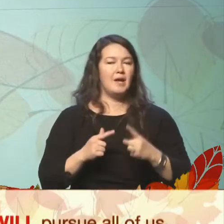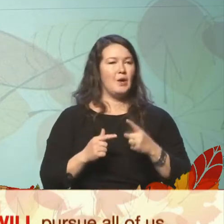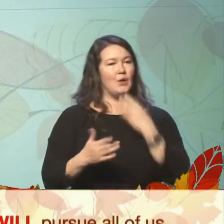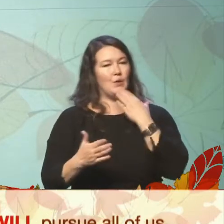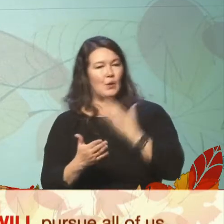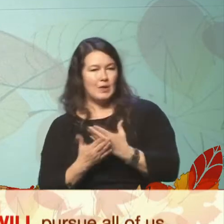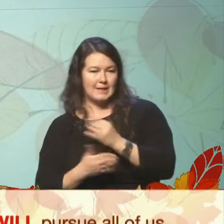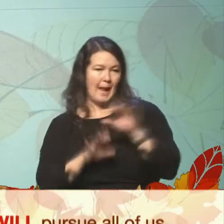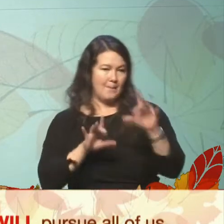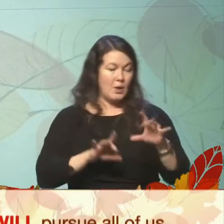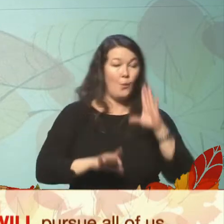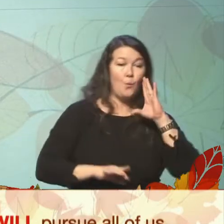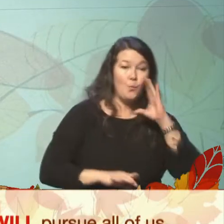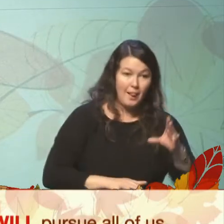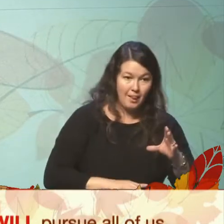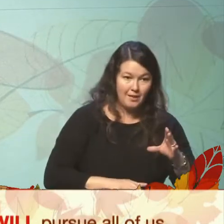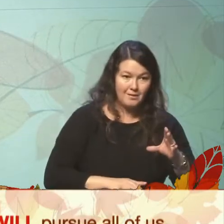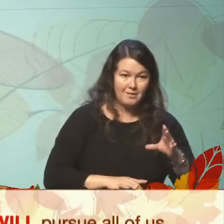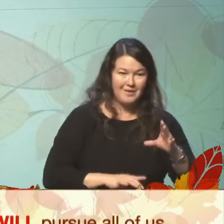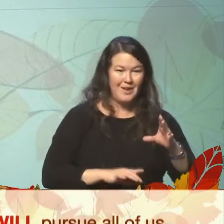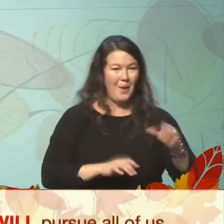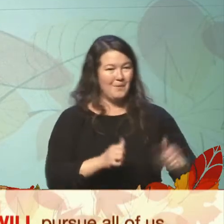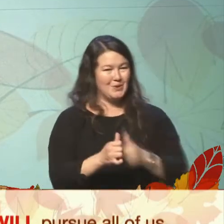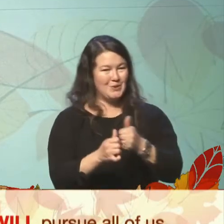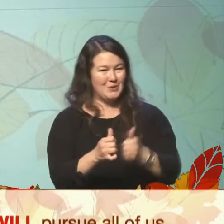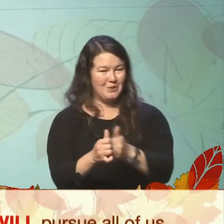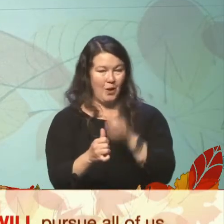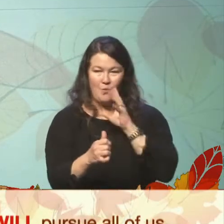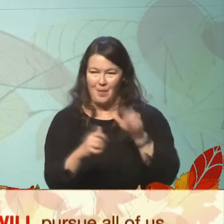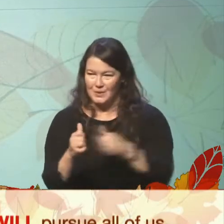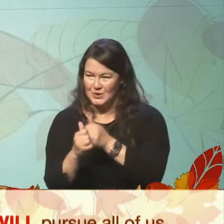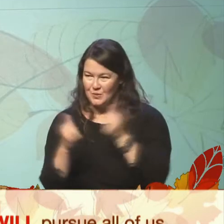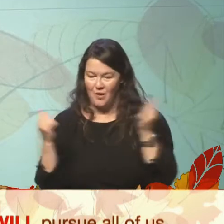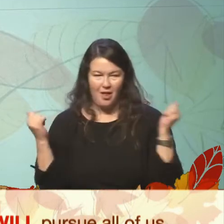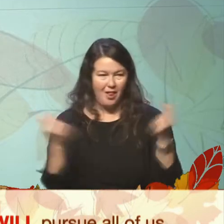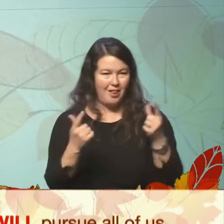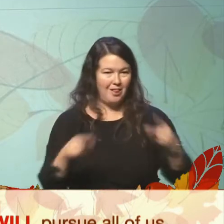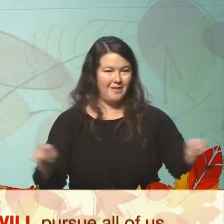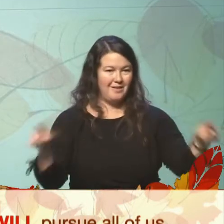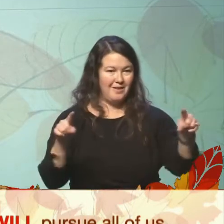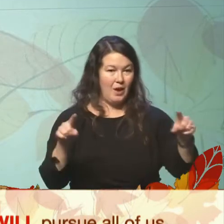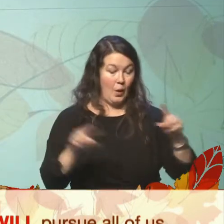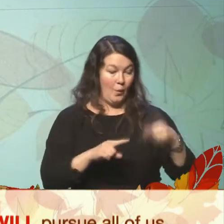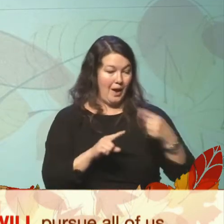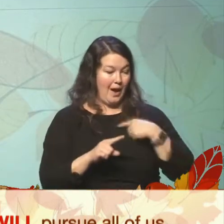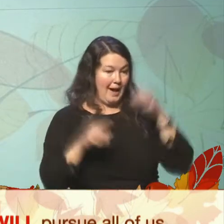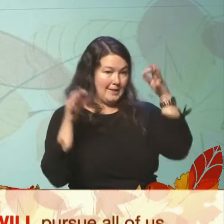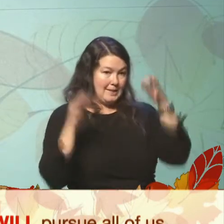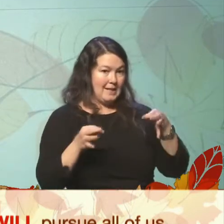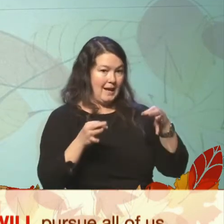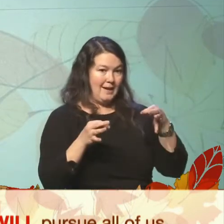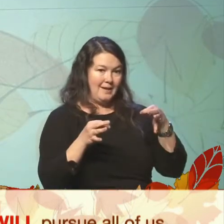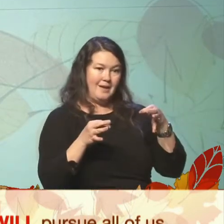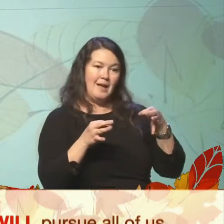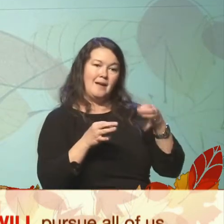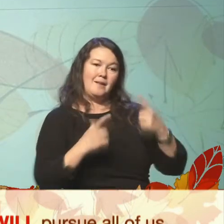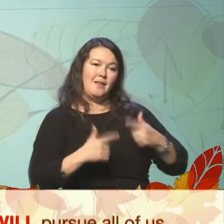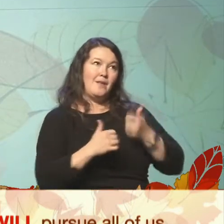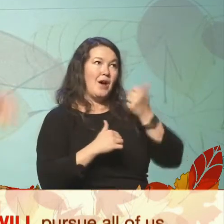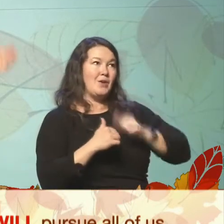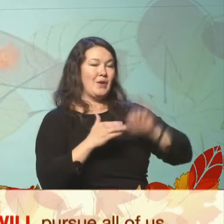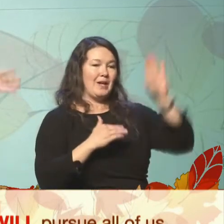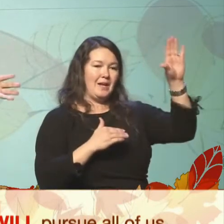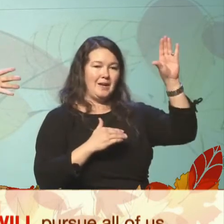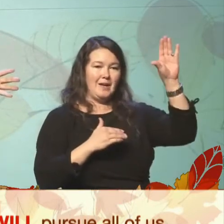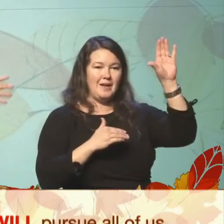mercy will pursue me. It will pursue all of us when I choose to live under God's roof.